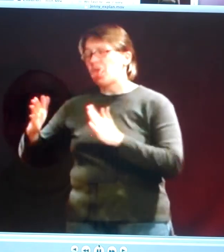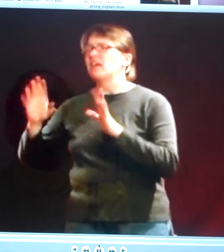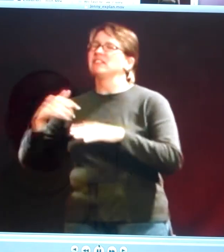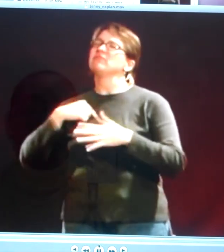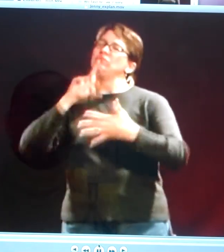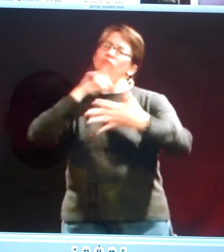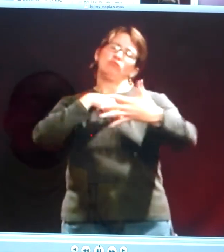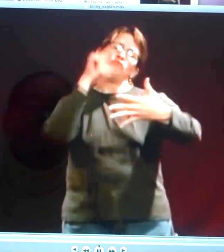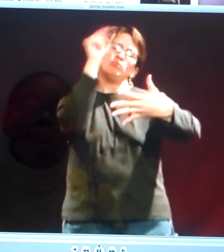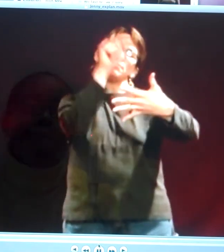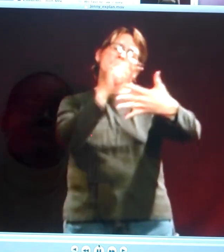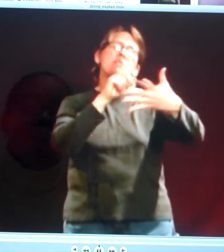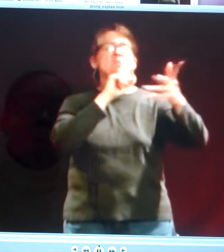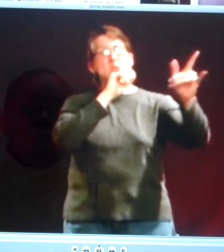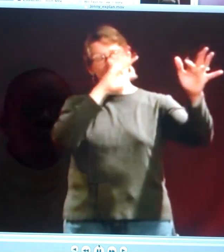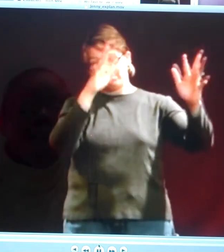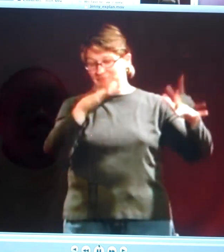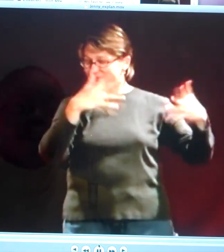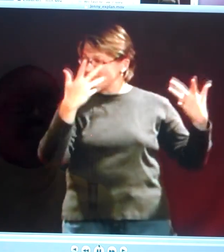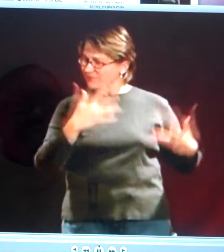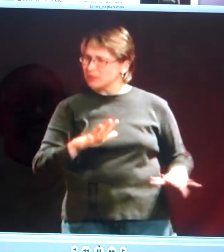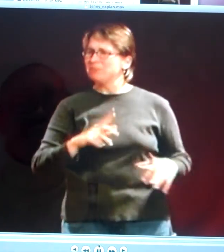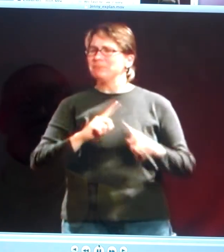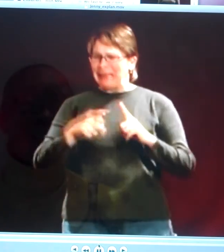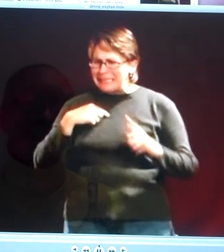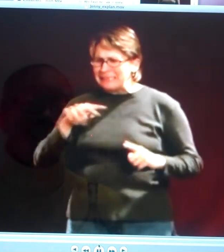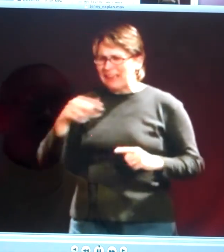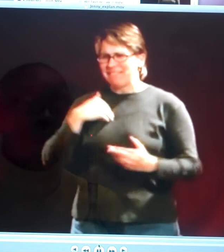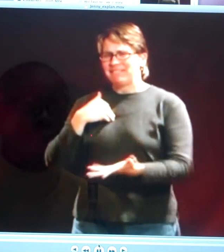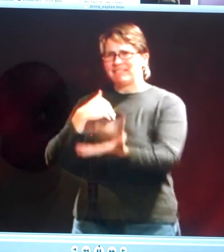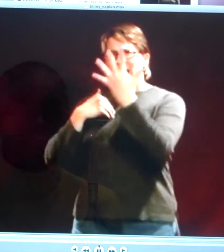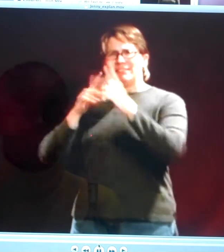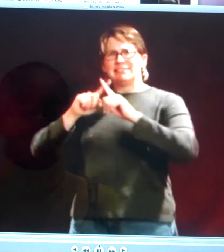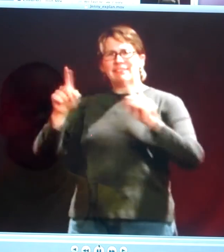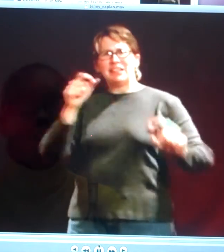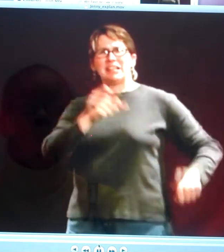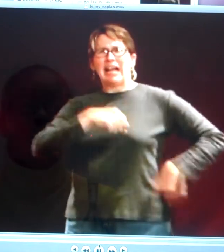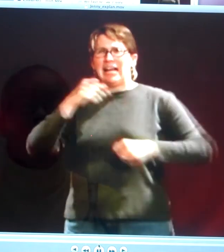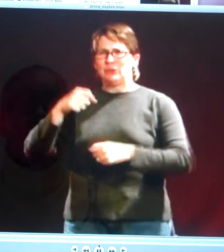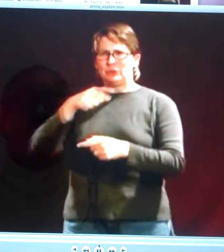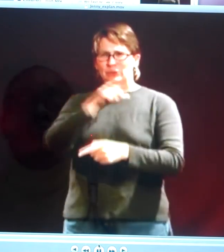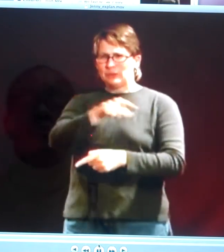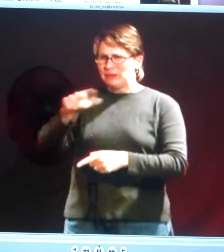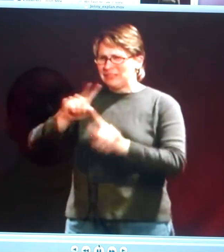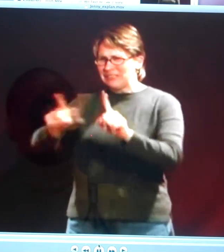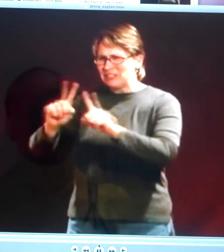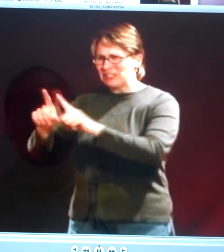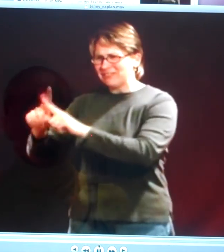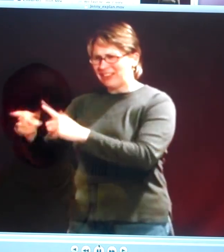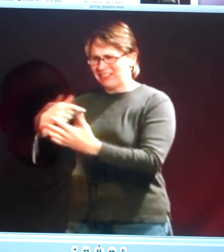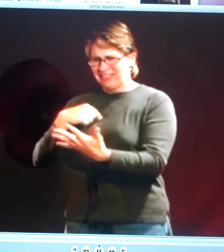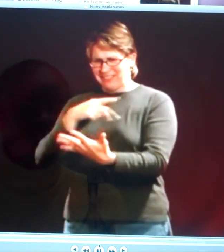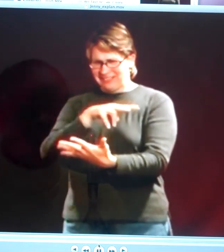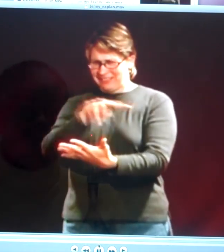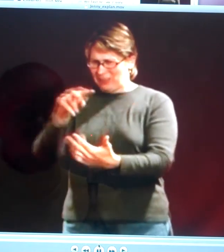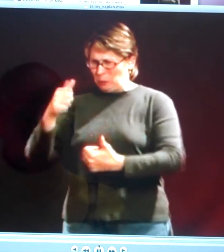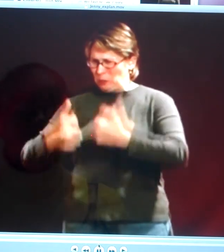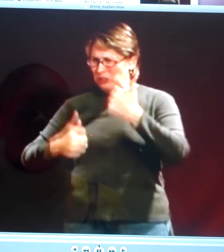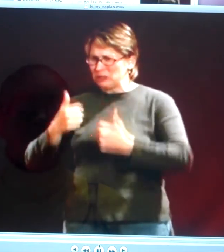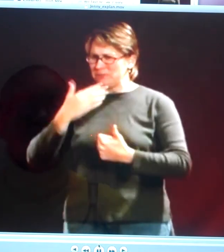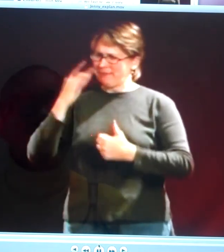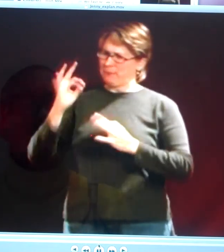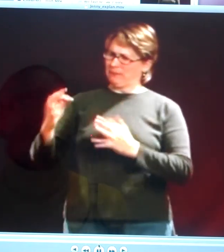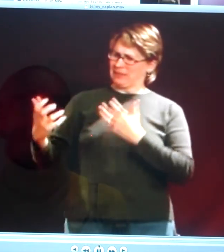you should work with an outfitter. They're very helpful. They can have a list and everything planned out for you. And they have 5 different